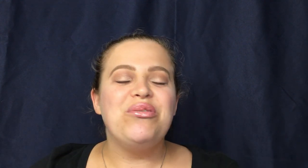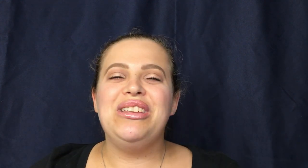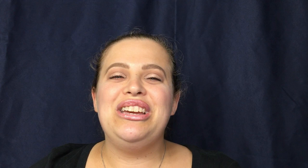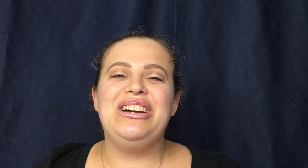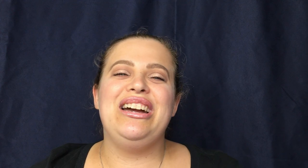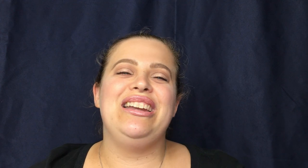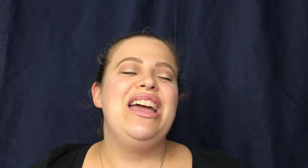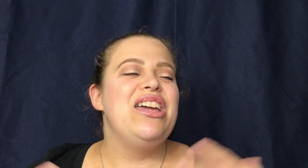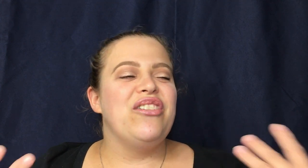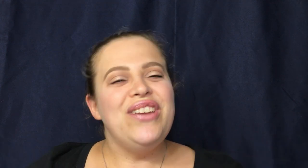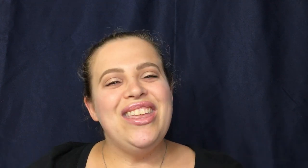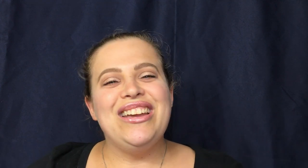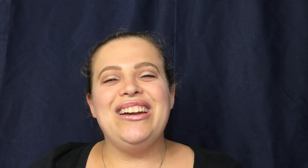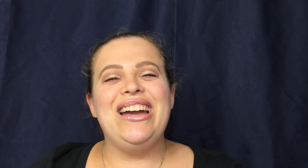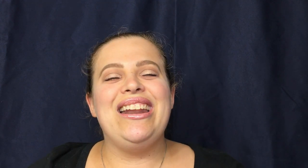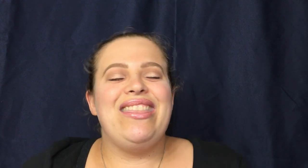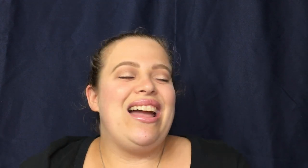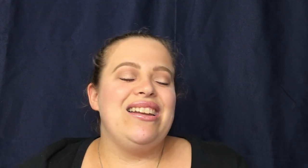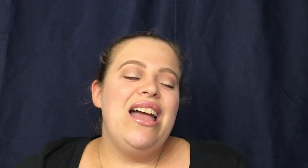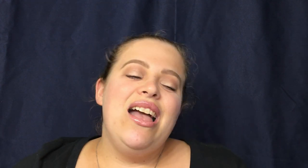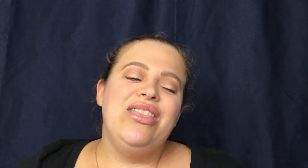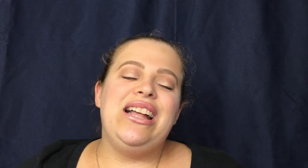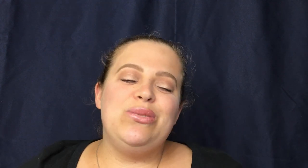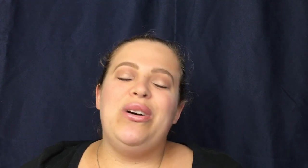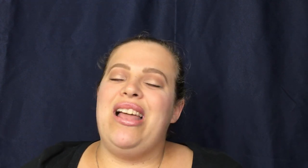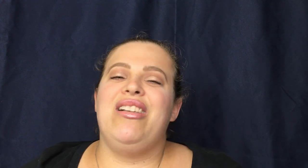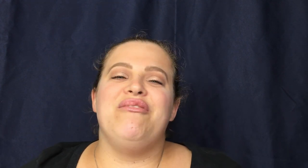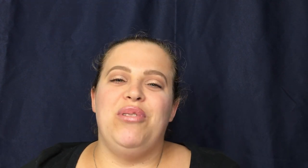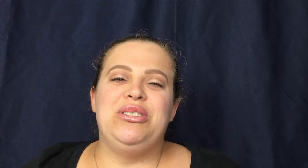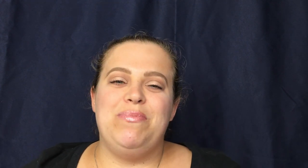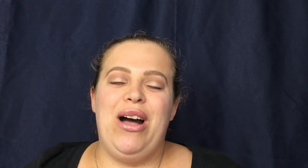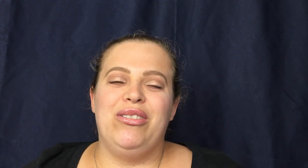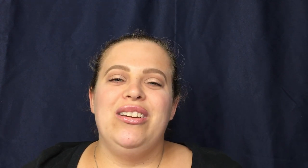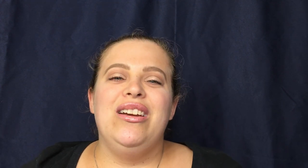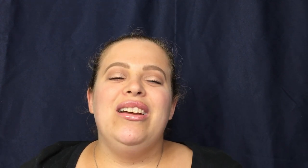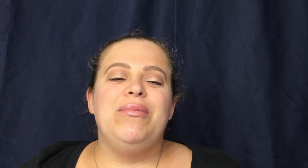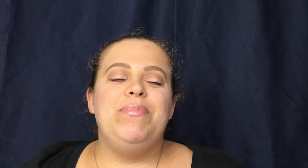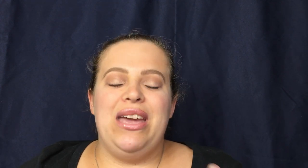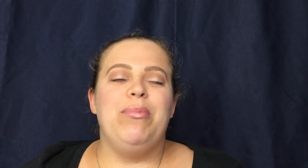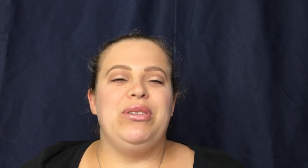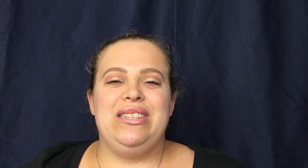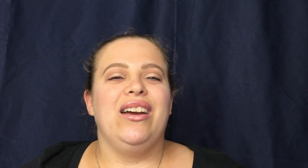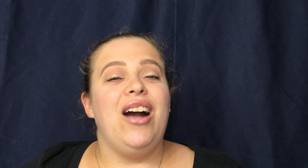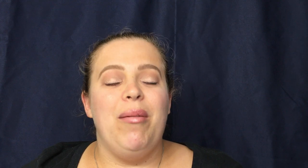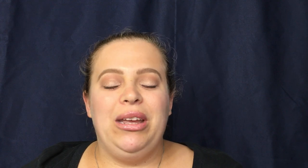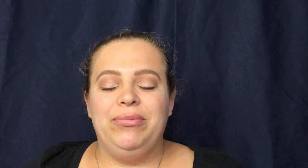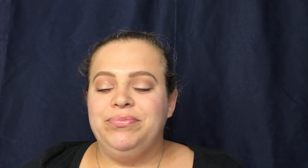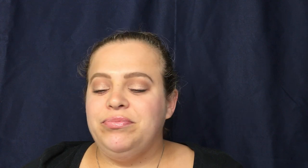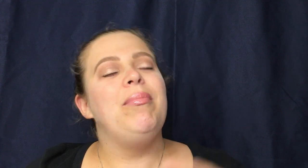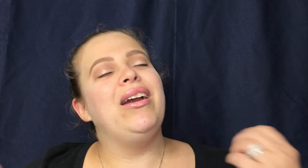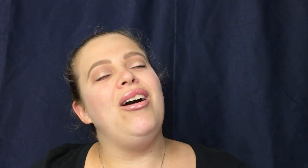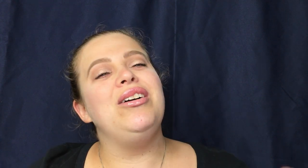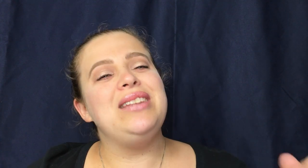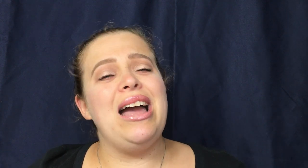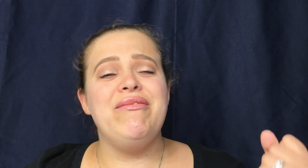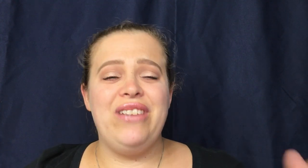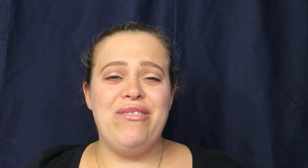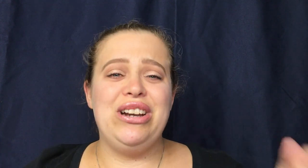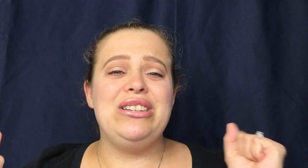really good, you're feeling good, and that's what I love most about being able to see a comedy. My all-time favorite